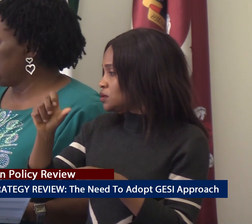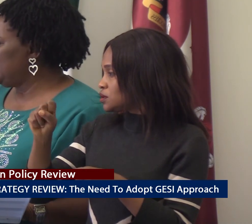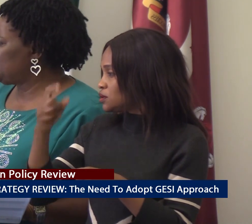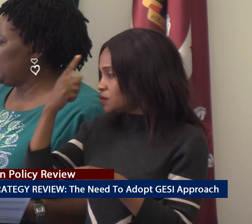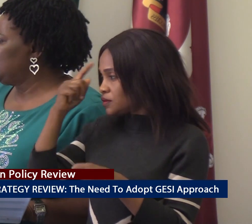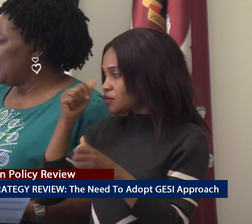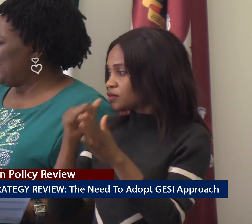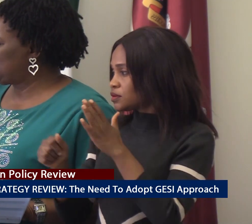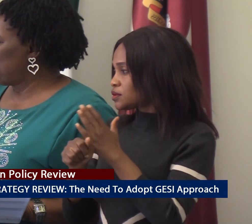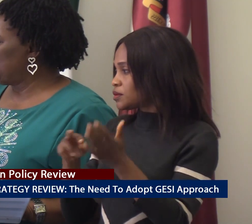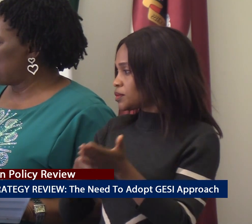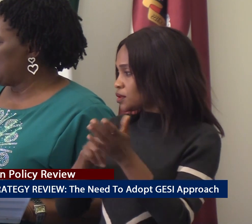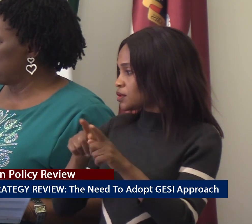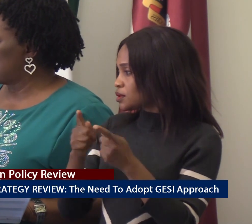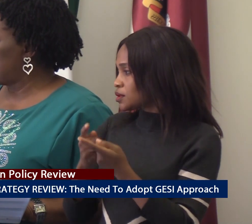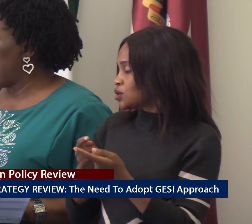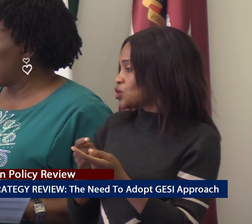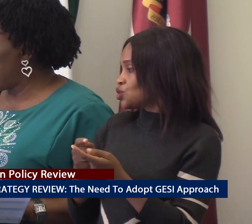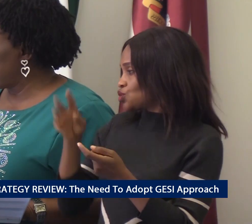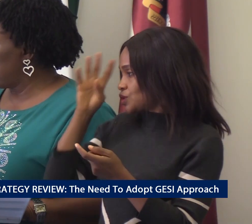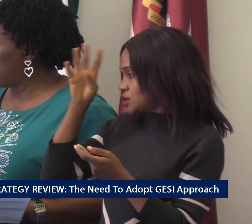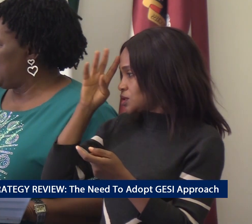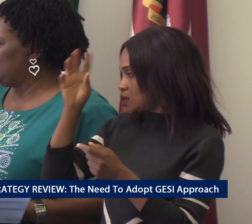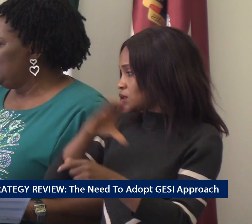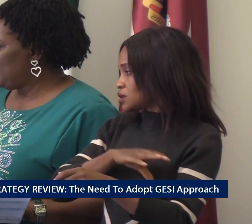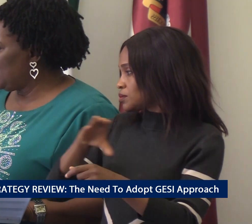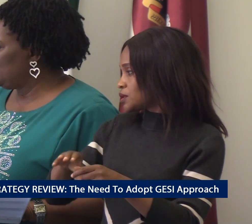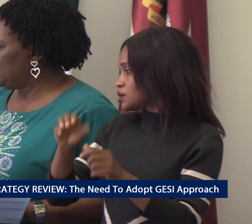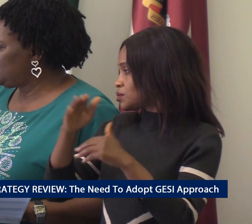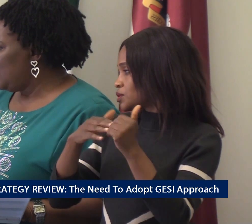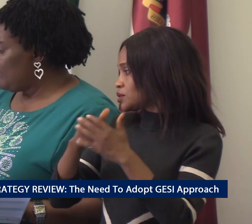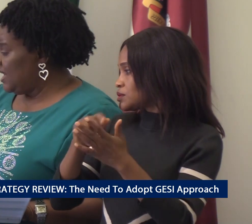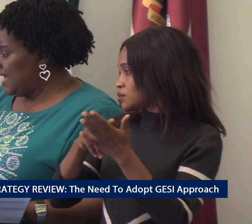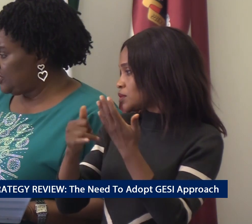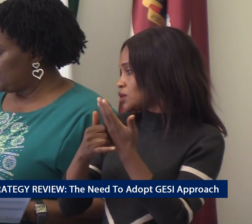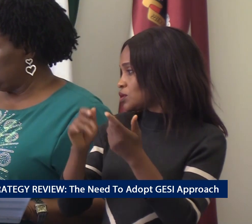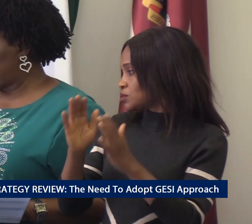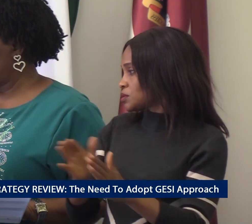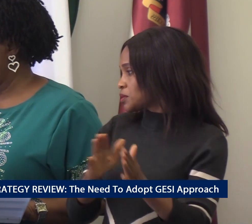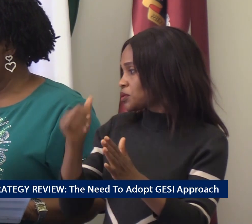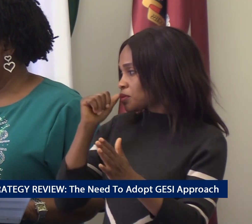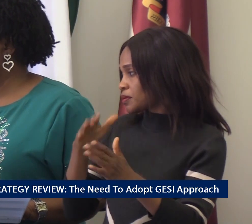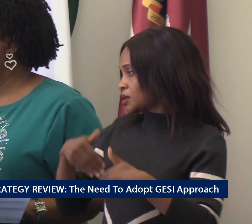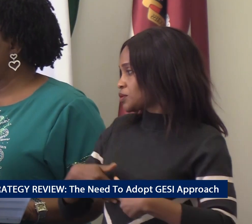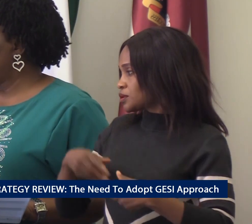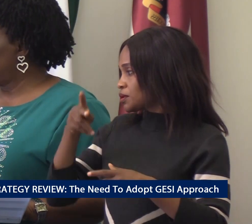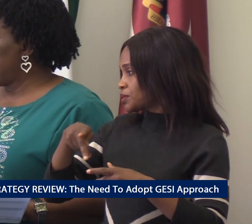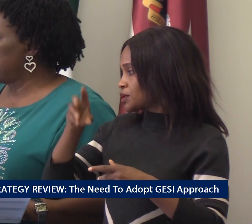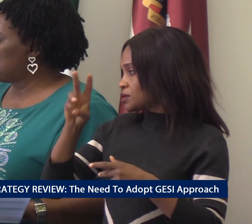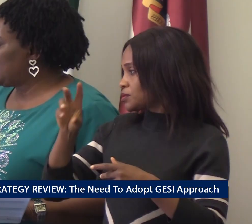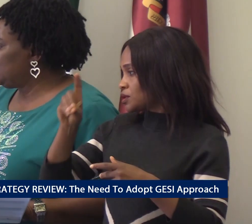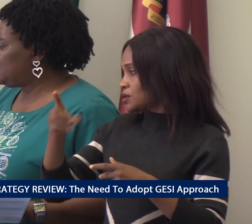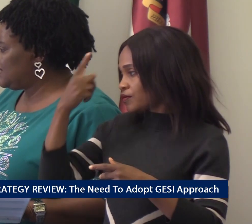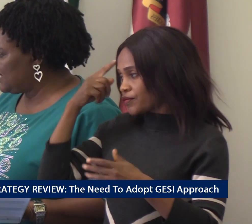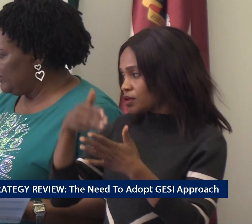second one, initiate capacity building programs to prepare women, youth, and PWDs for leadership roles. Then we have